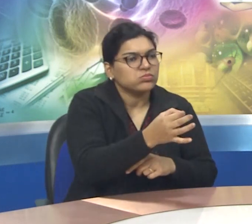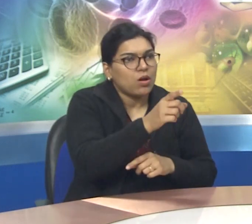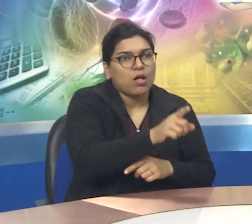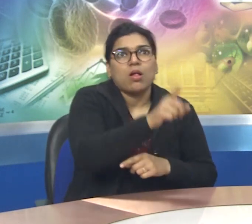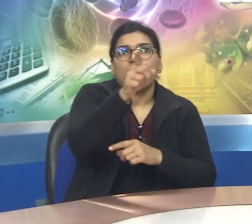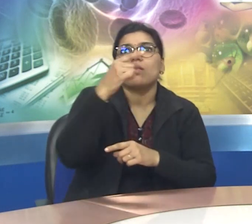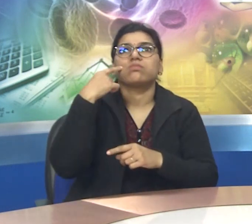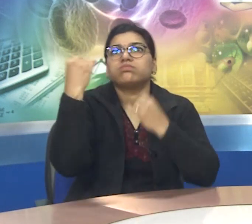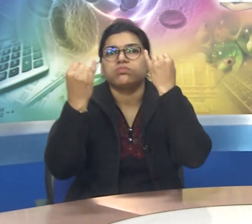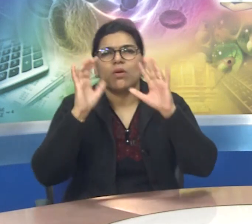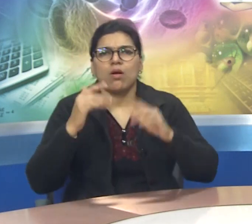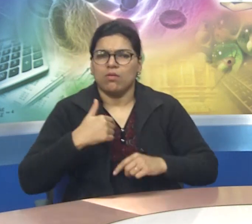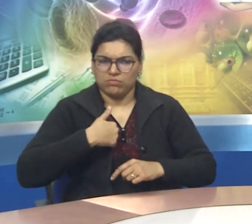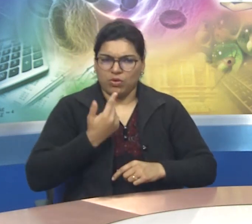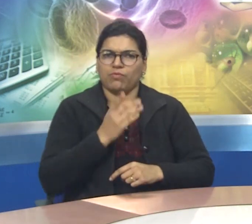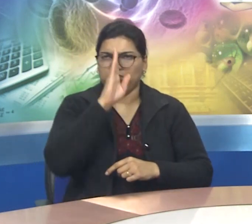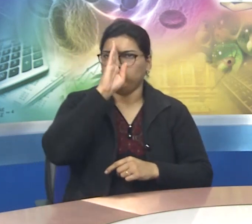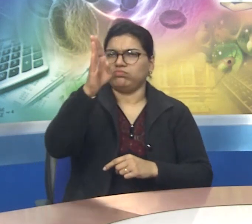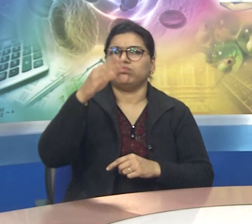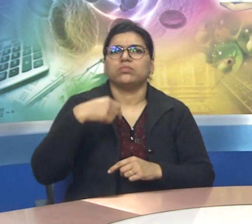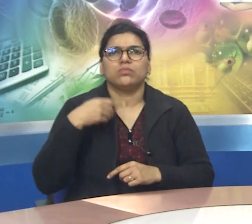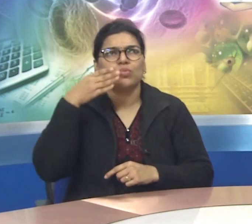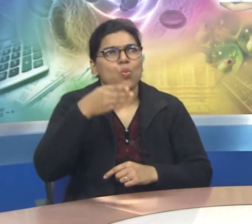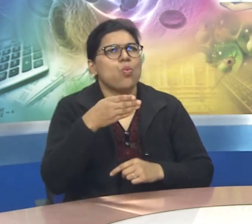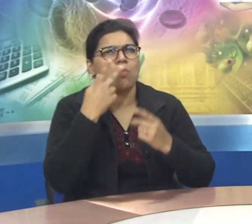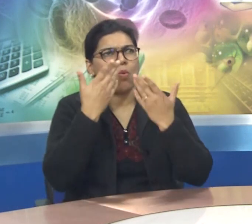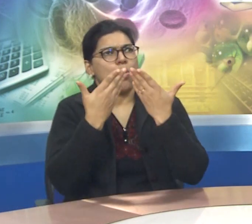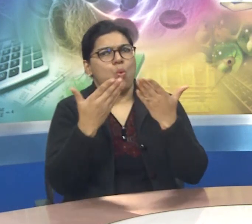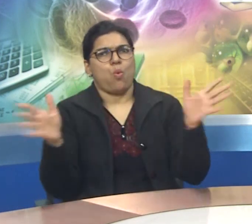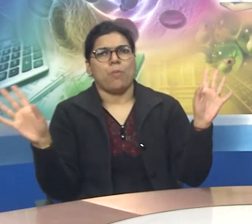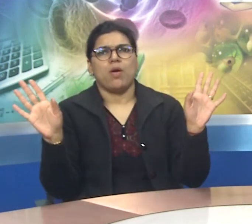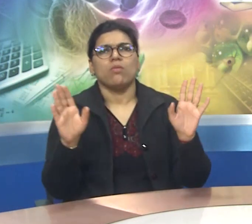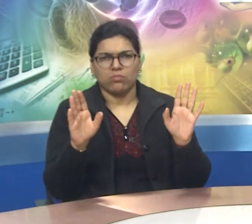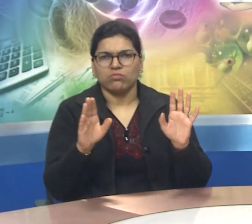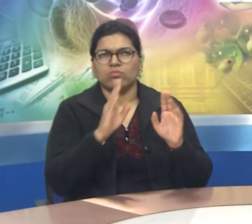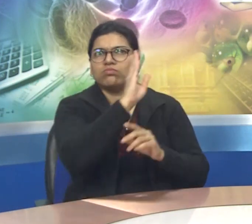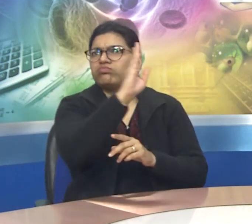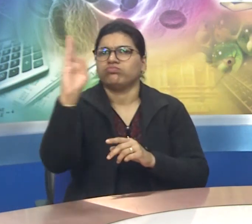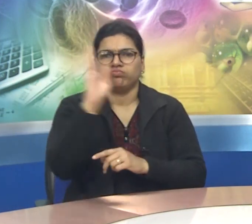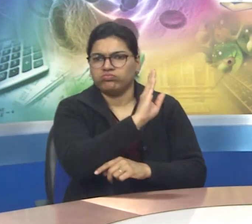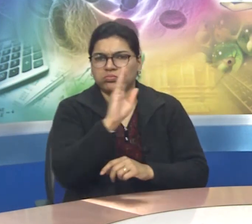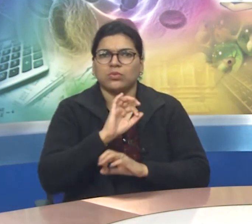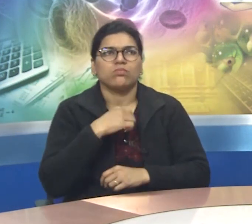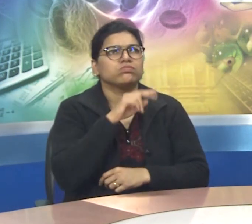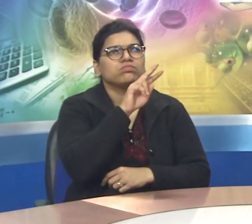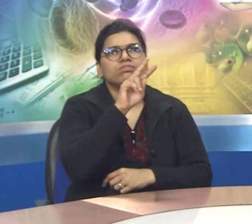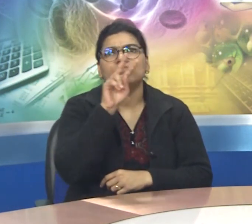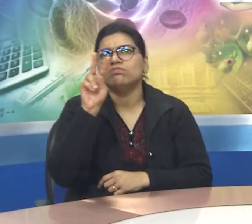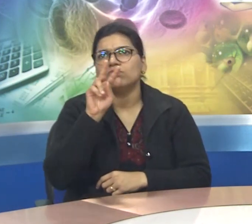an open access system, the reader is allowed to select books or items